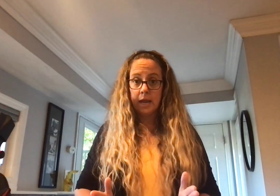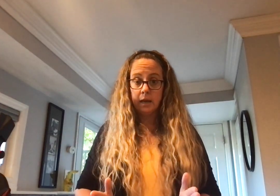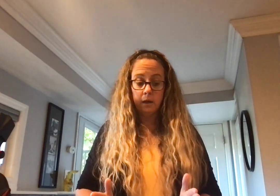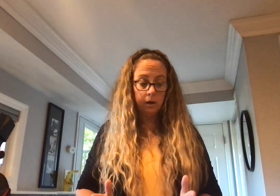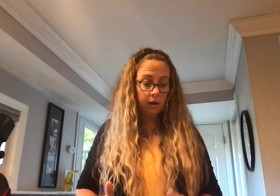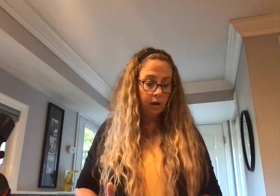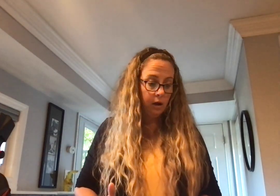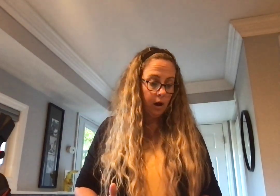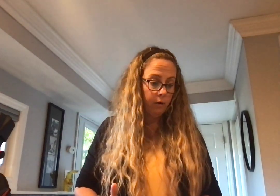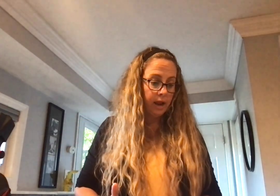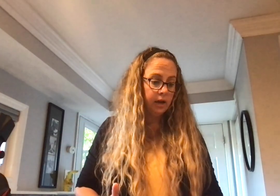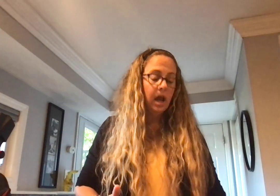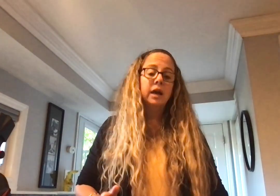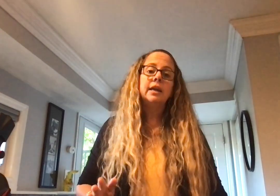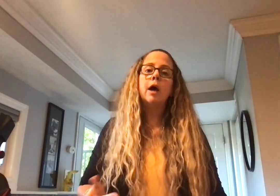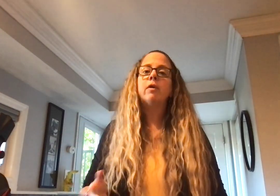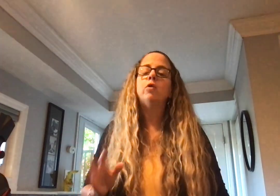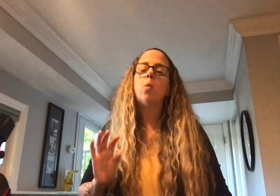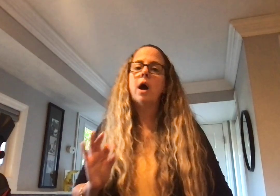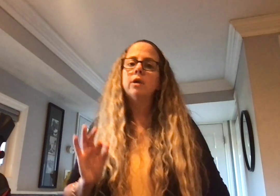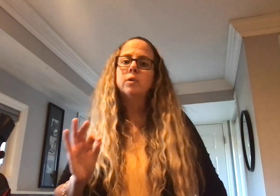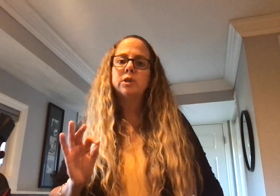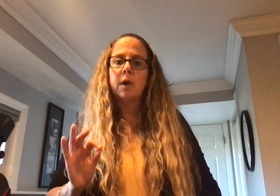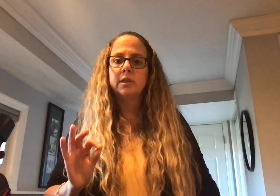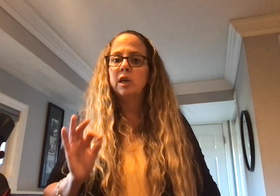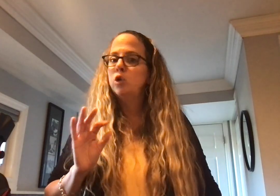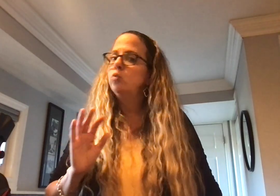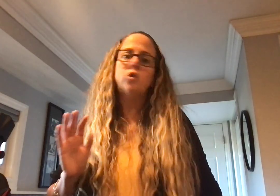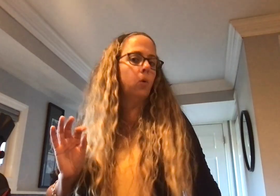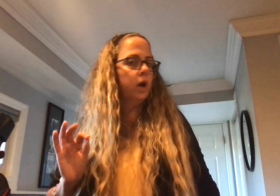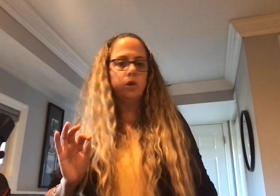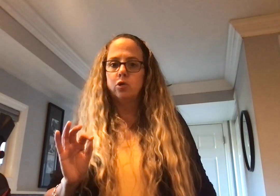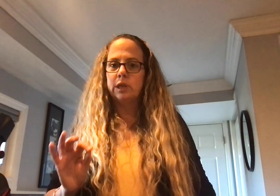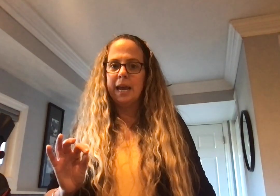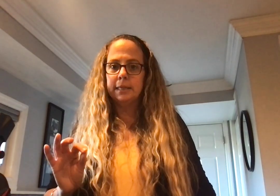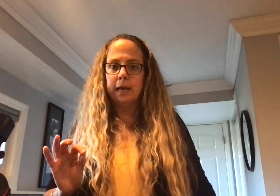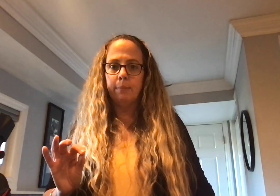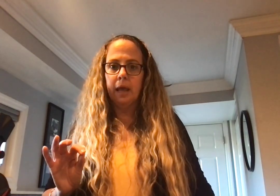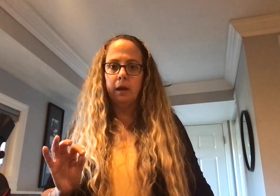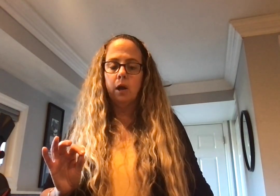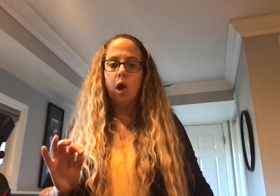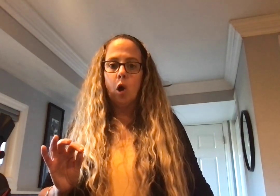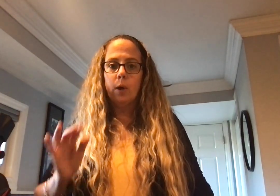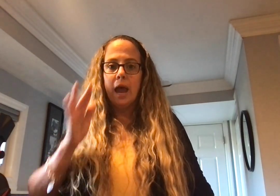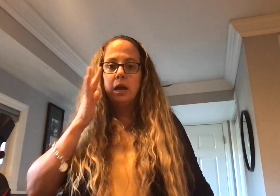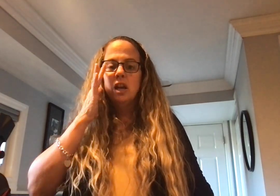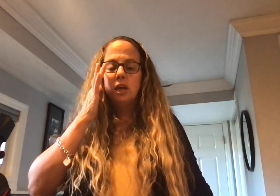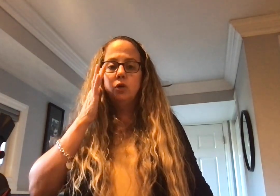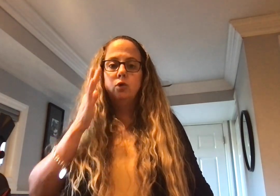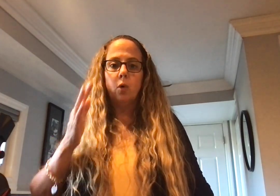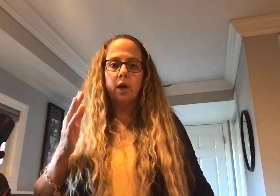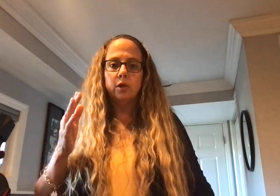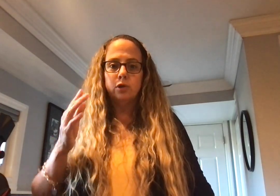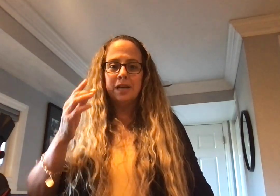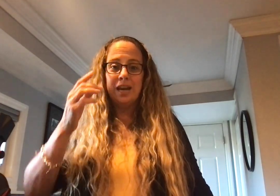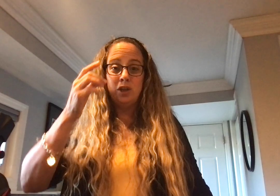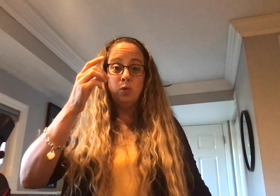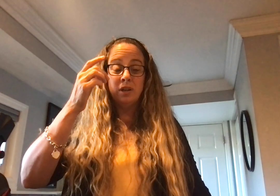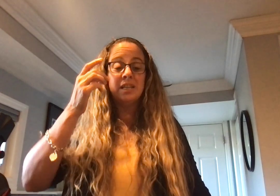okay? All right. Now, if you want to express that you don't understand something, okay, that you don't understand, you could say